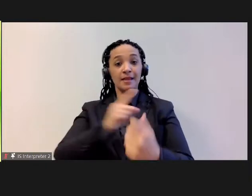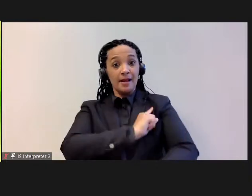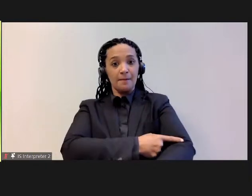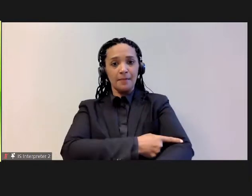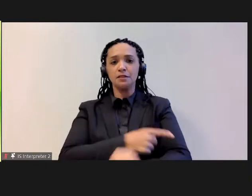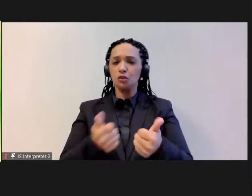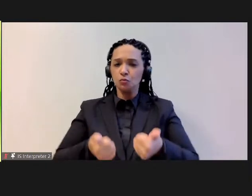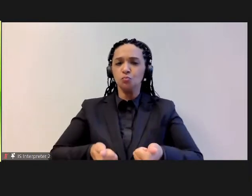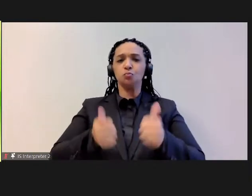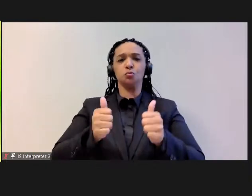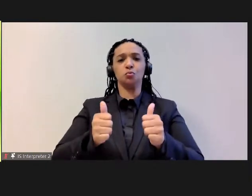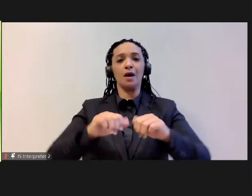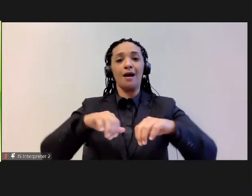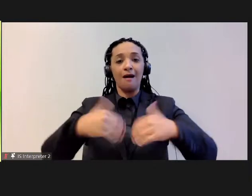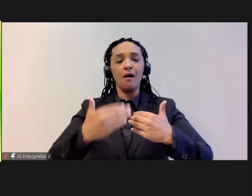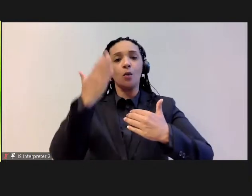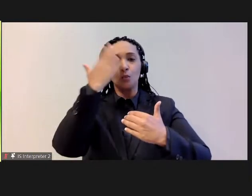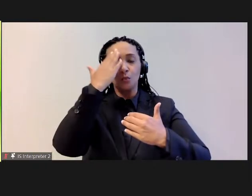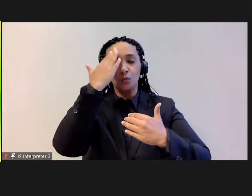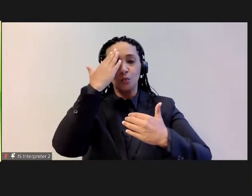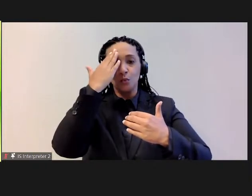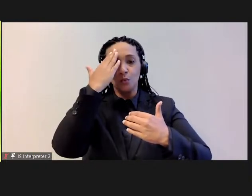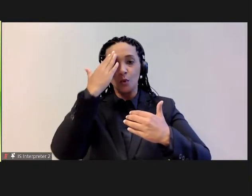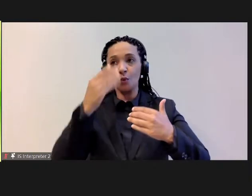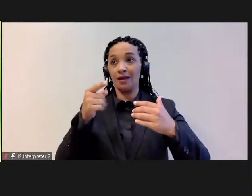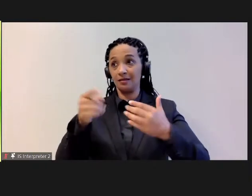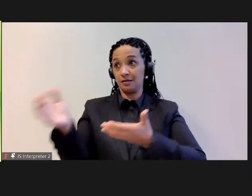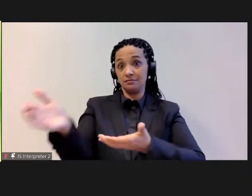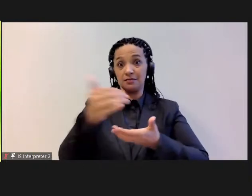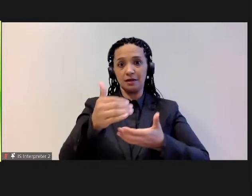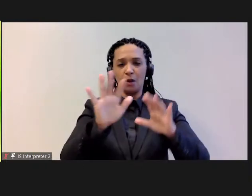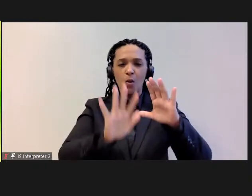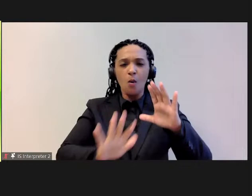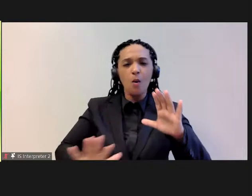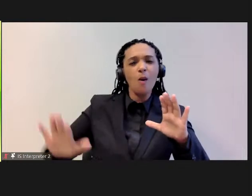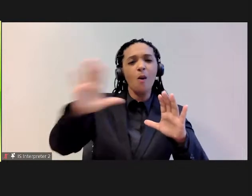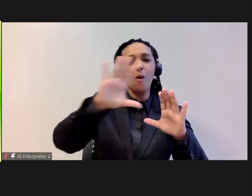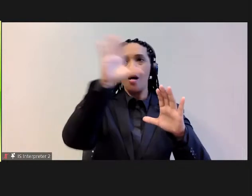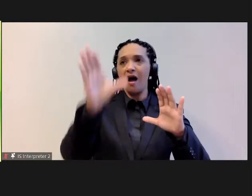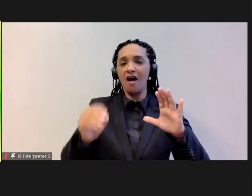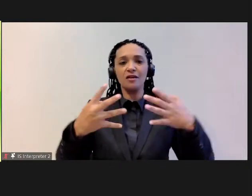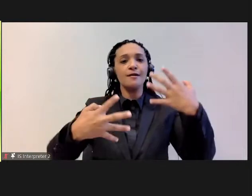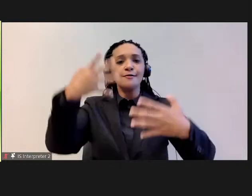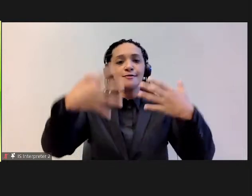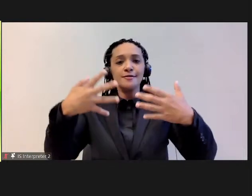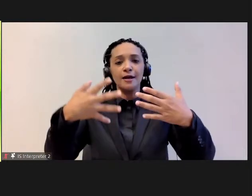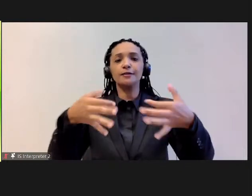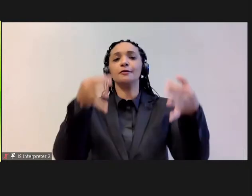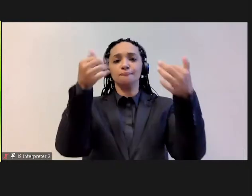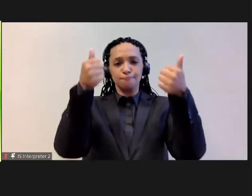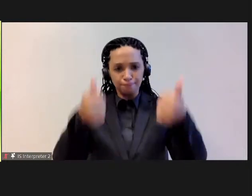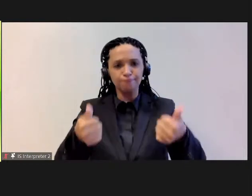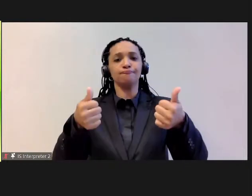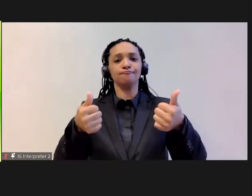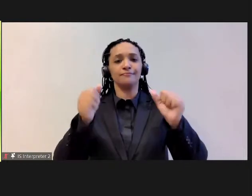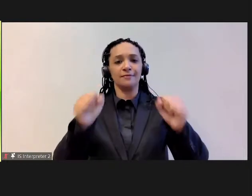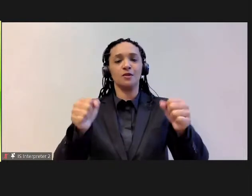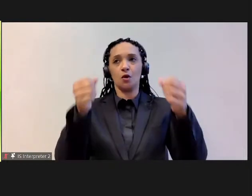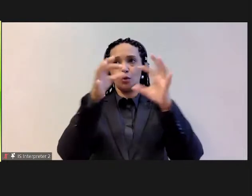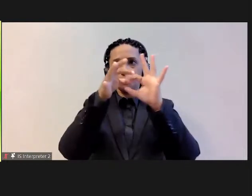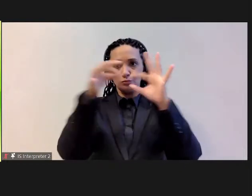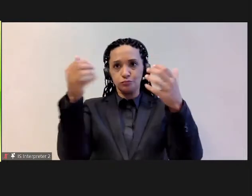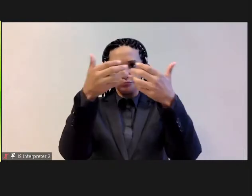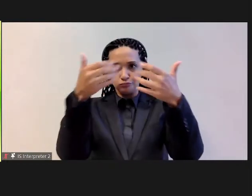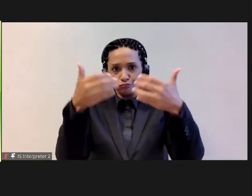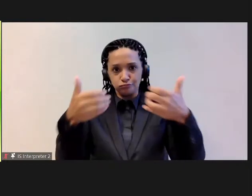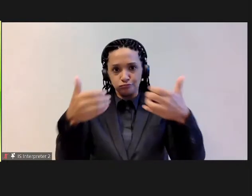and statistics that can be aggregated to be able to